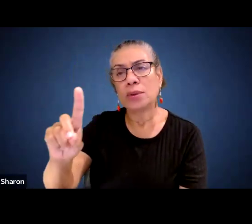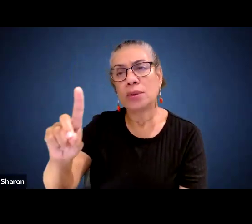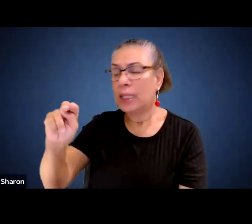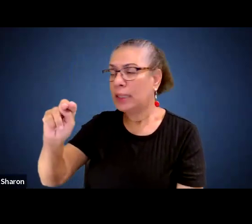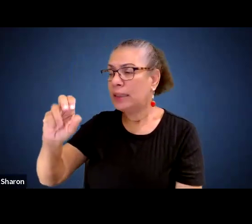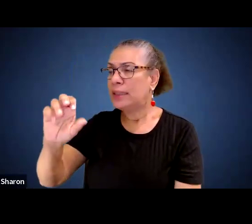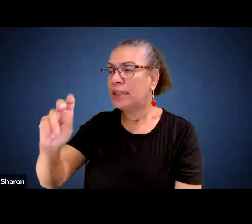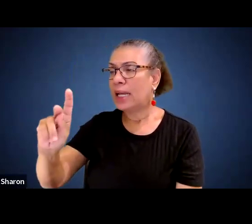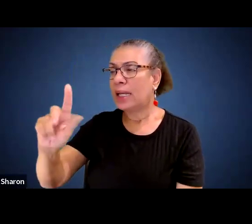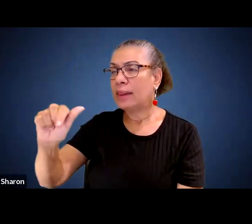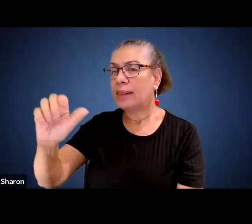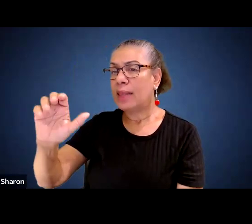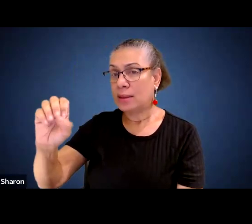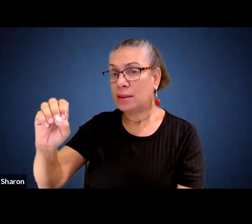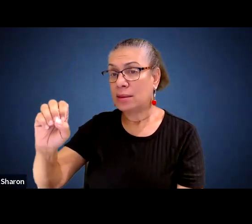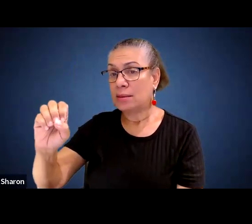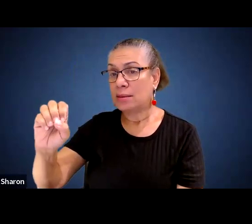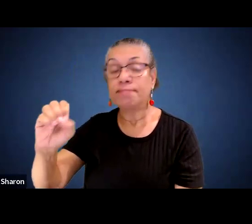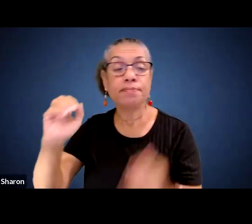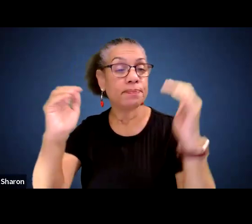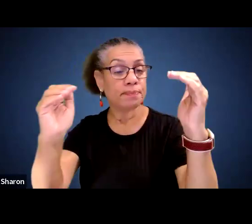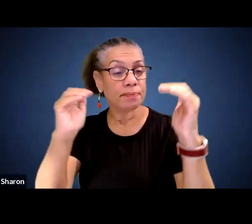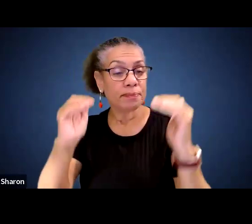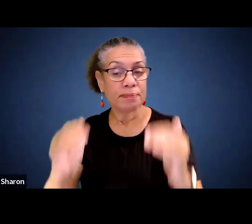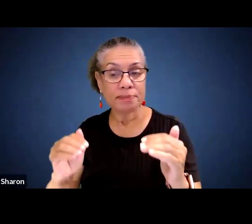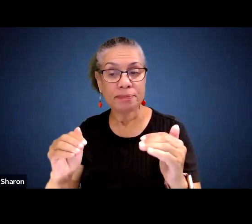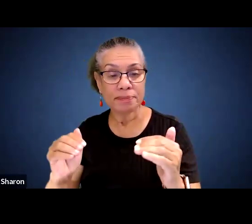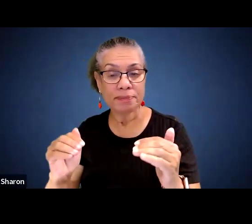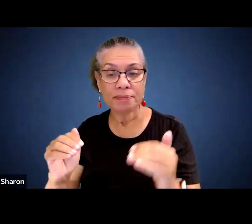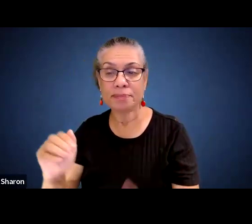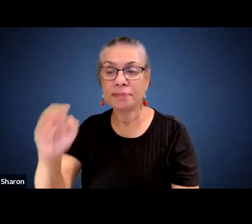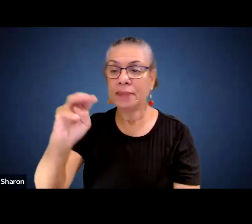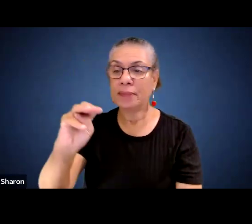Thank you very much. Next speaker is Matt Fraggle.